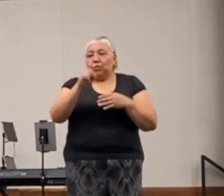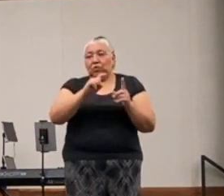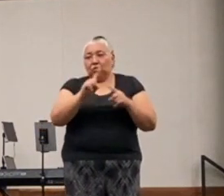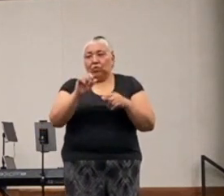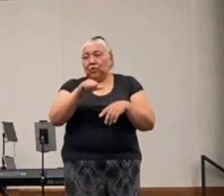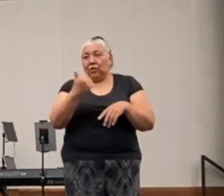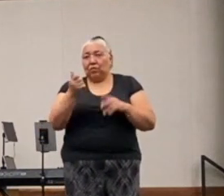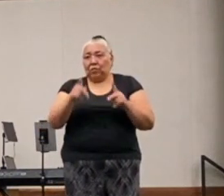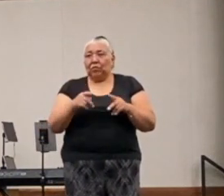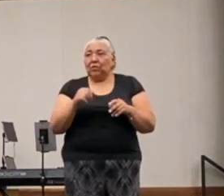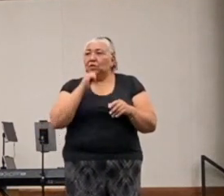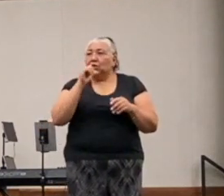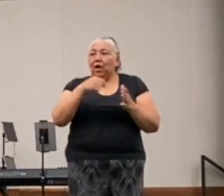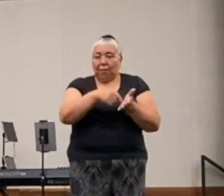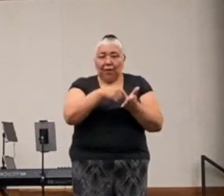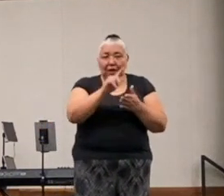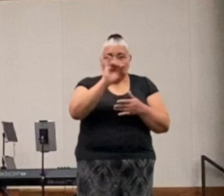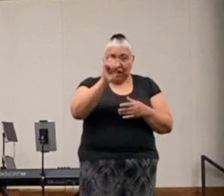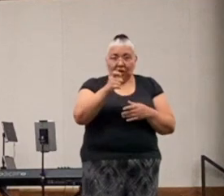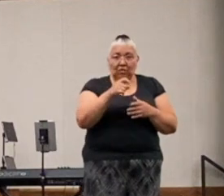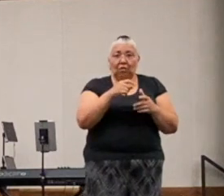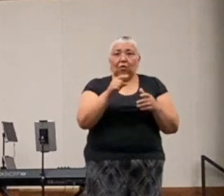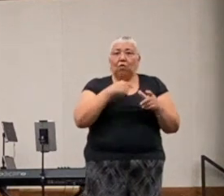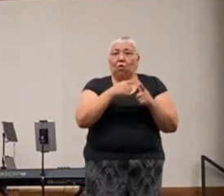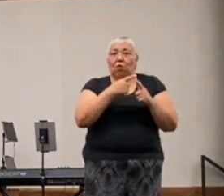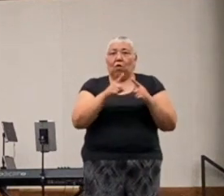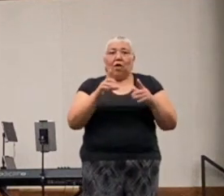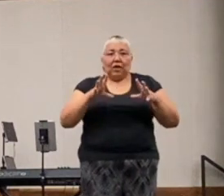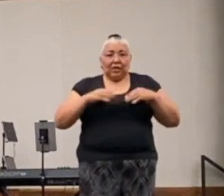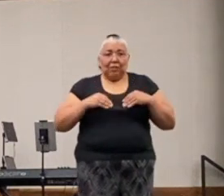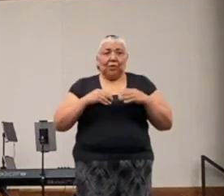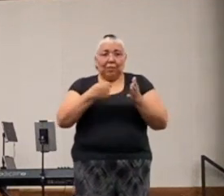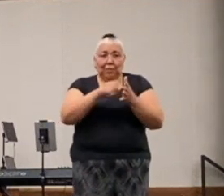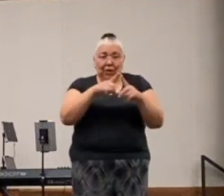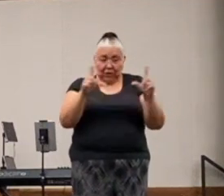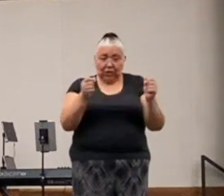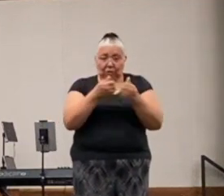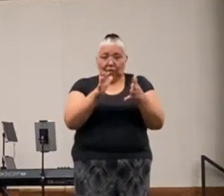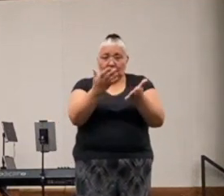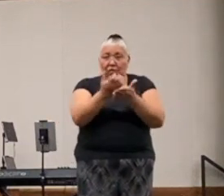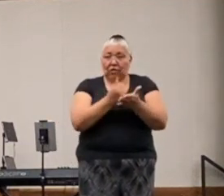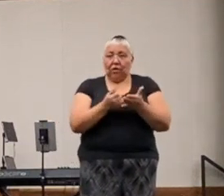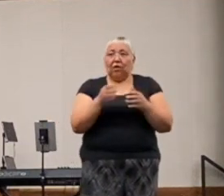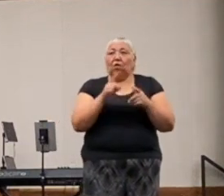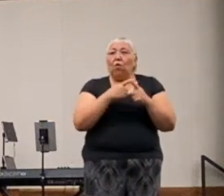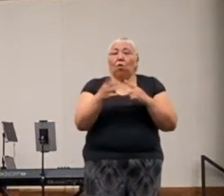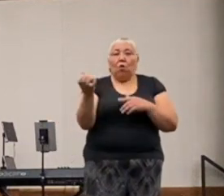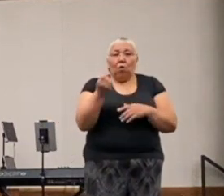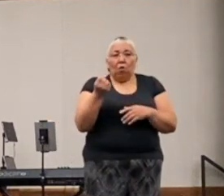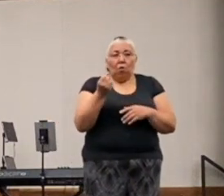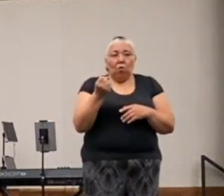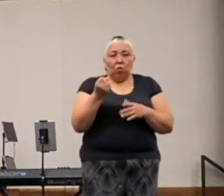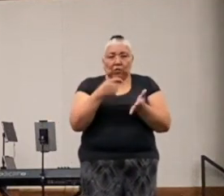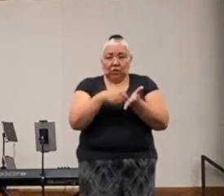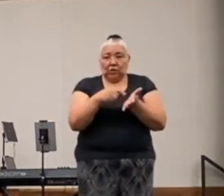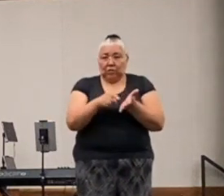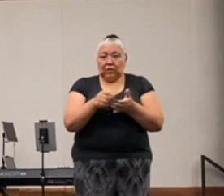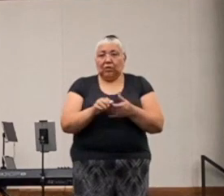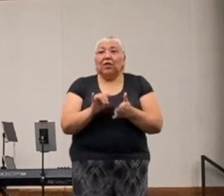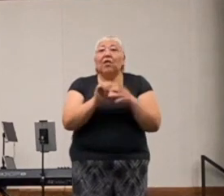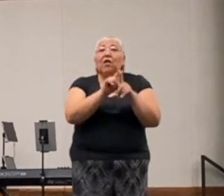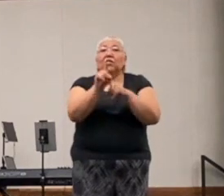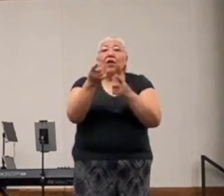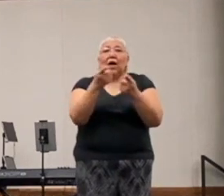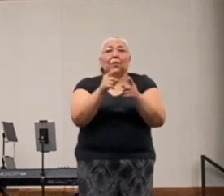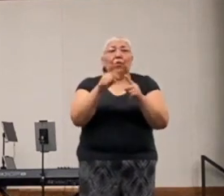paying taxes, or accepting a paycheck without earning it, and even withholding wages. Listen, theft also